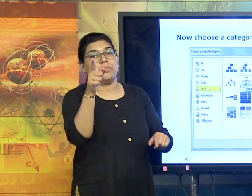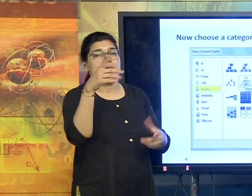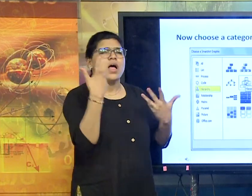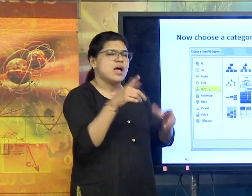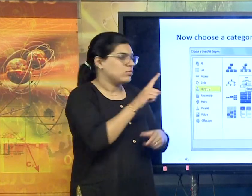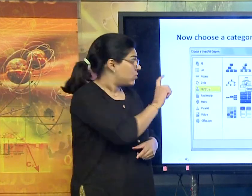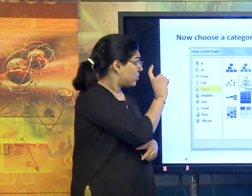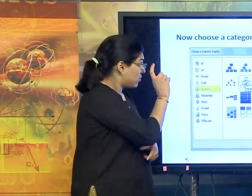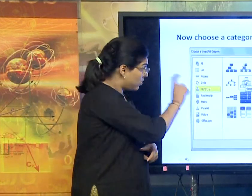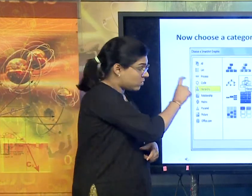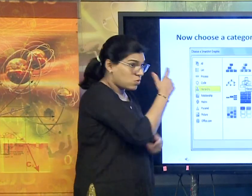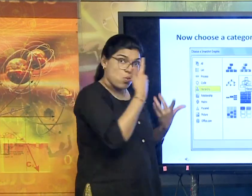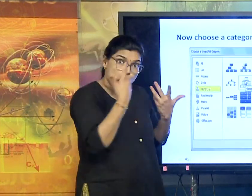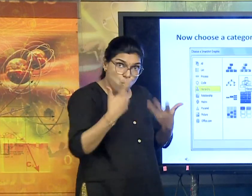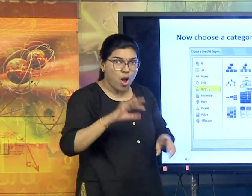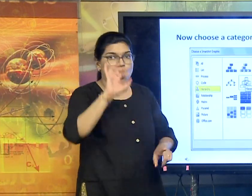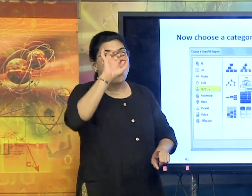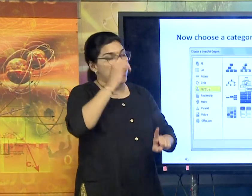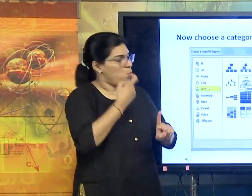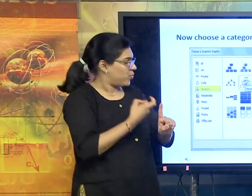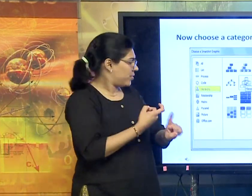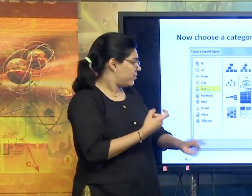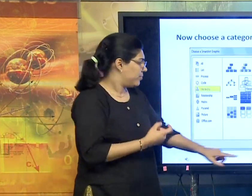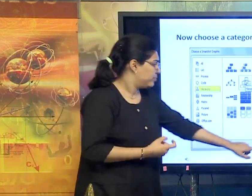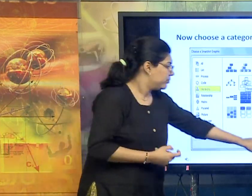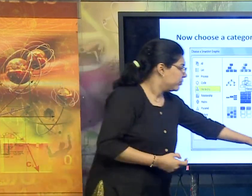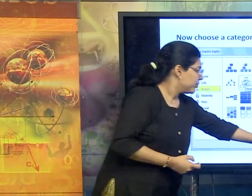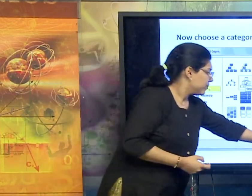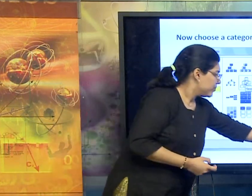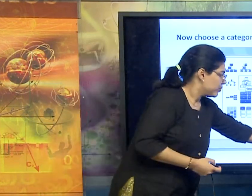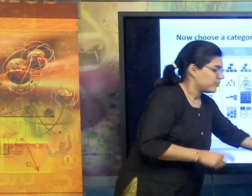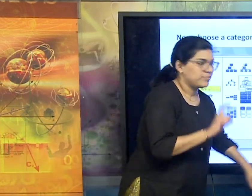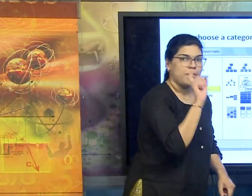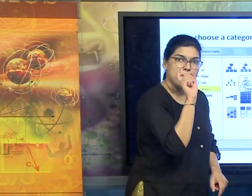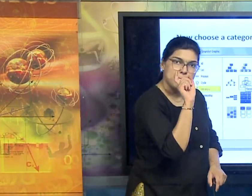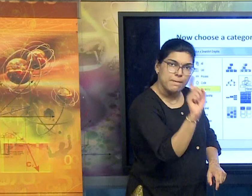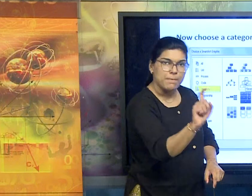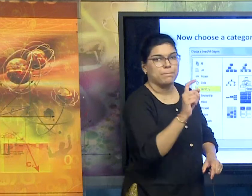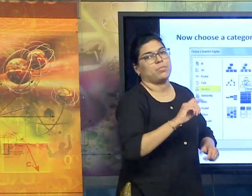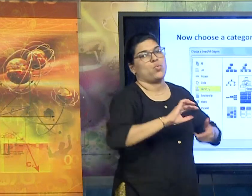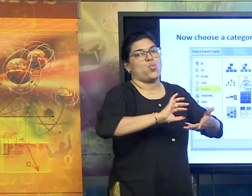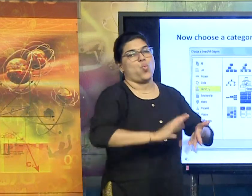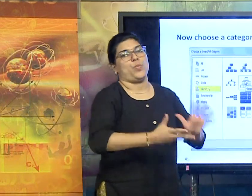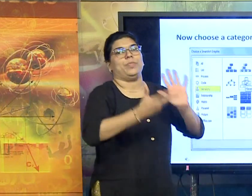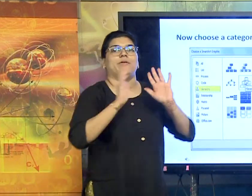category is hierarchy. When you selected your